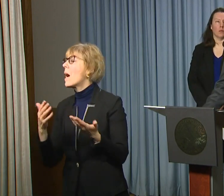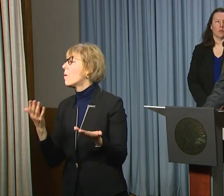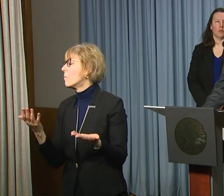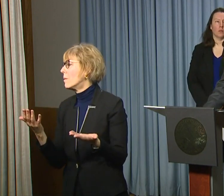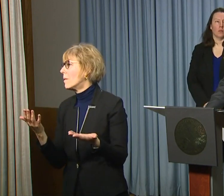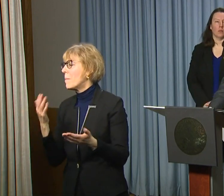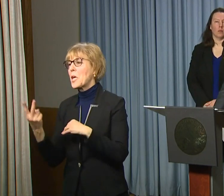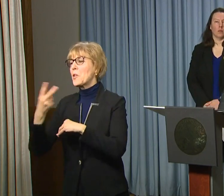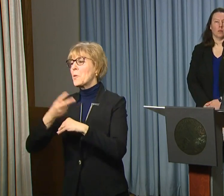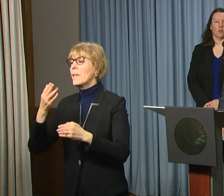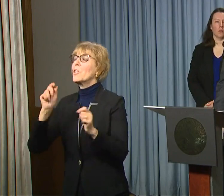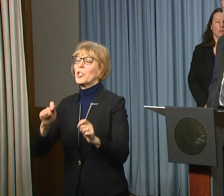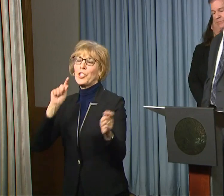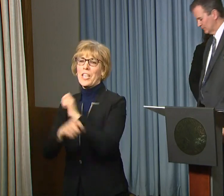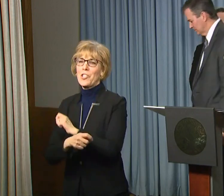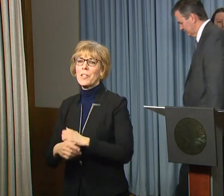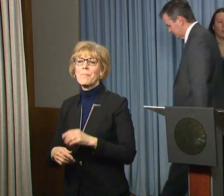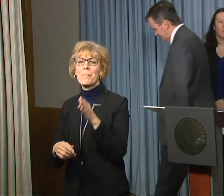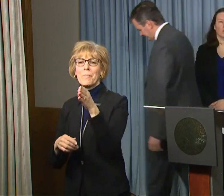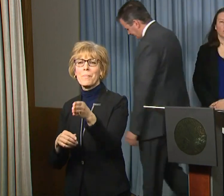change.